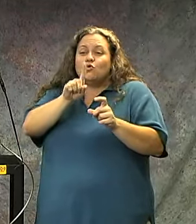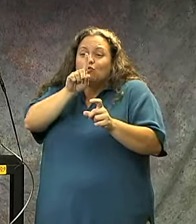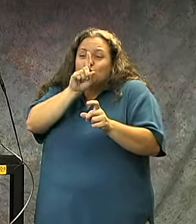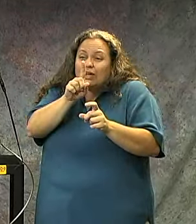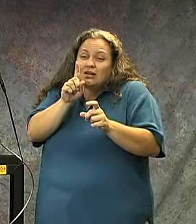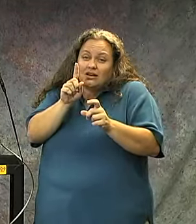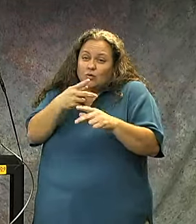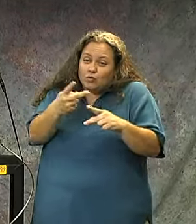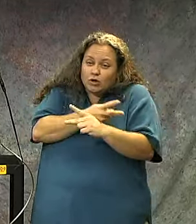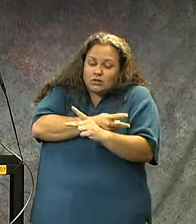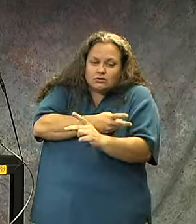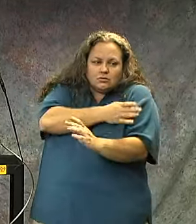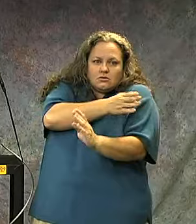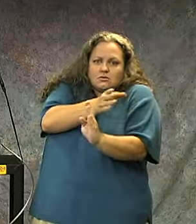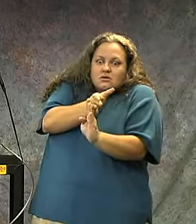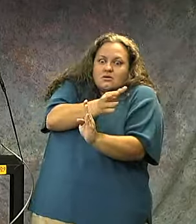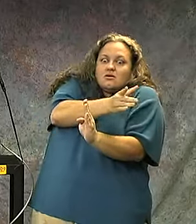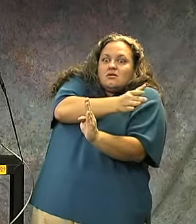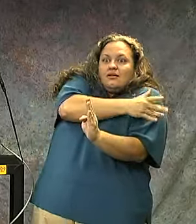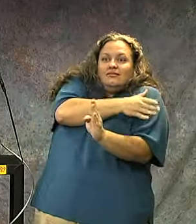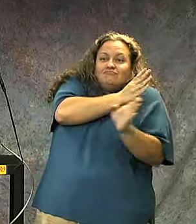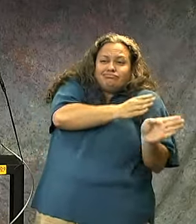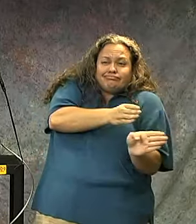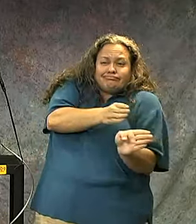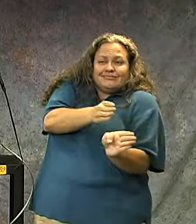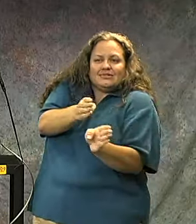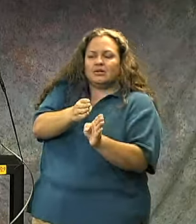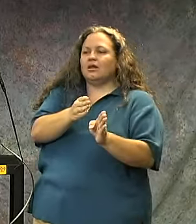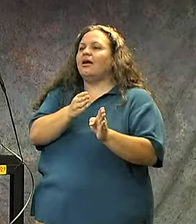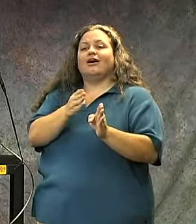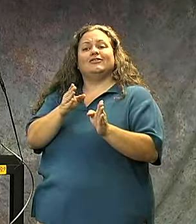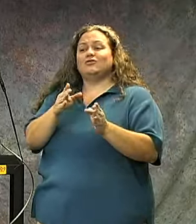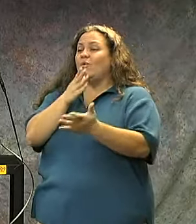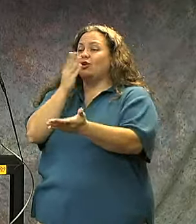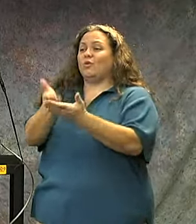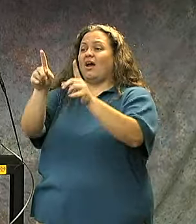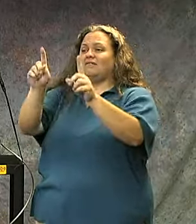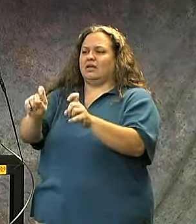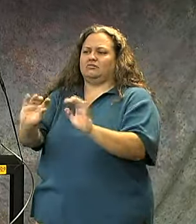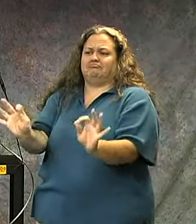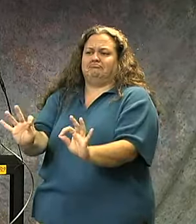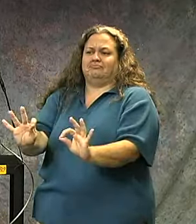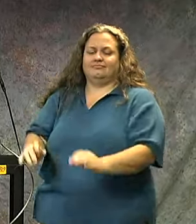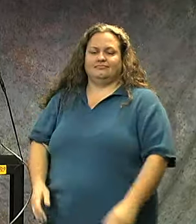worst part of it is getting ready for it. The tests themselves are a piece of cake.